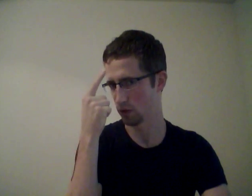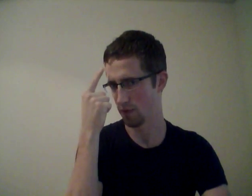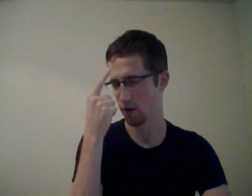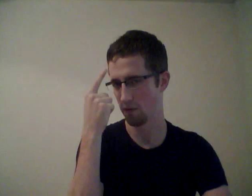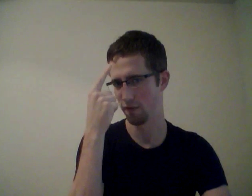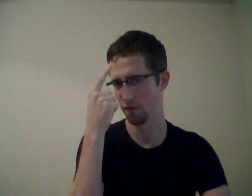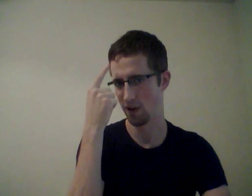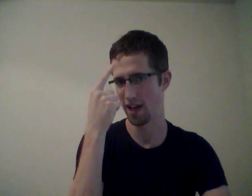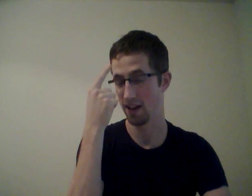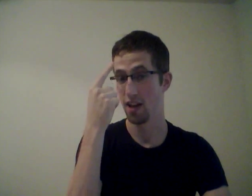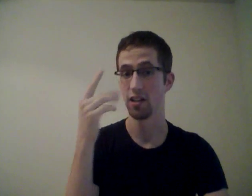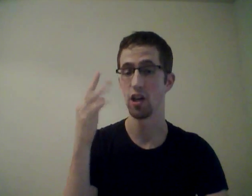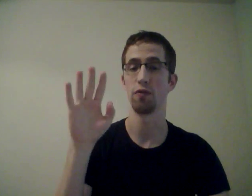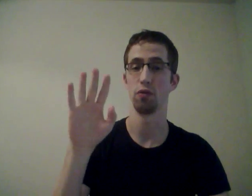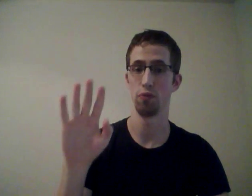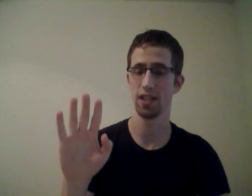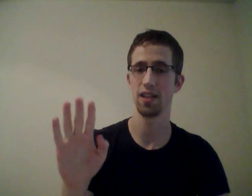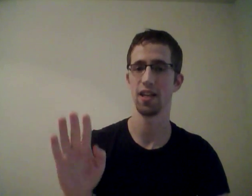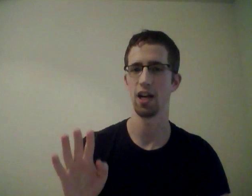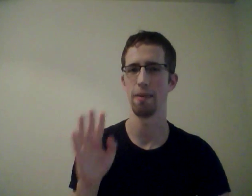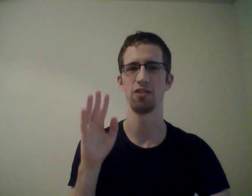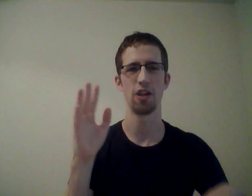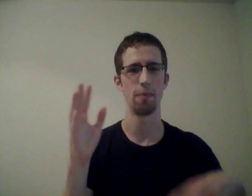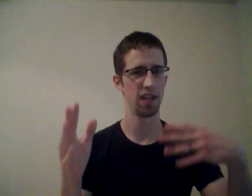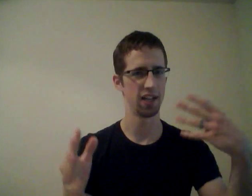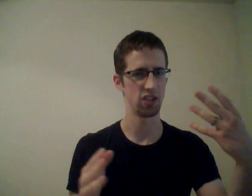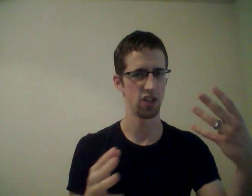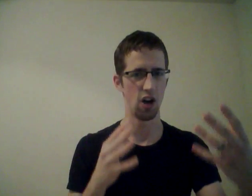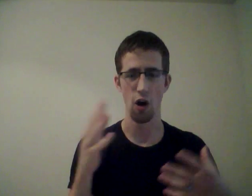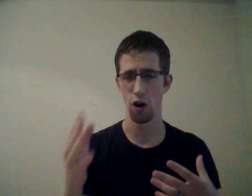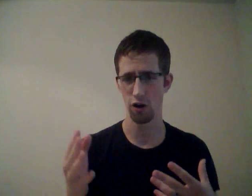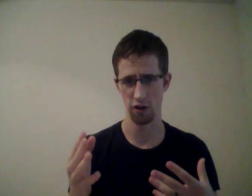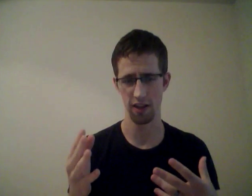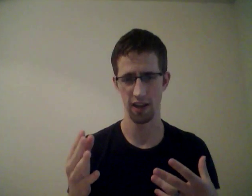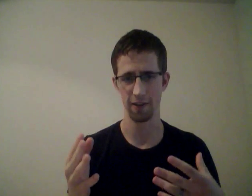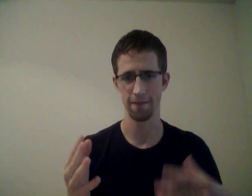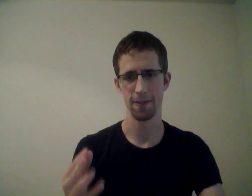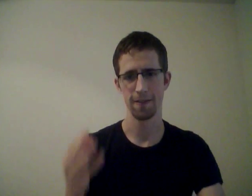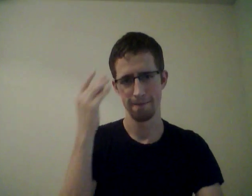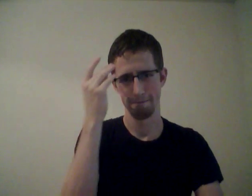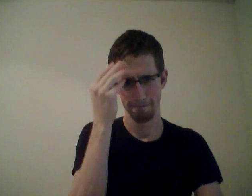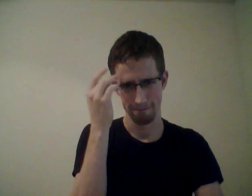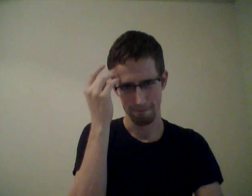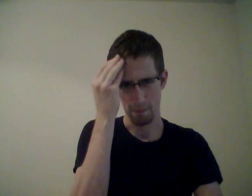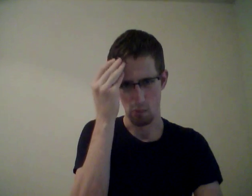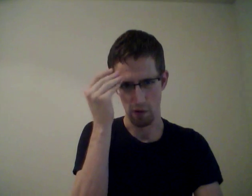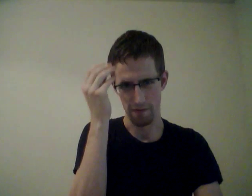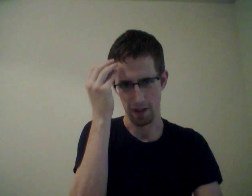right over the forehead. Now, if you're really thinking about something, it's a harder thing, more